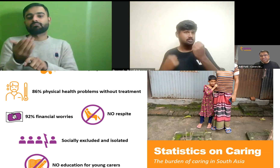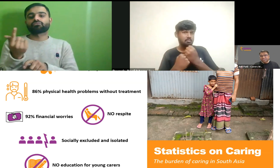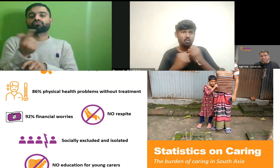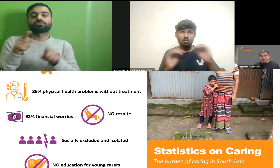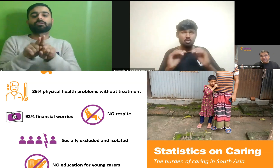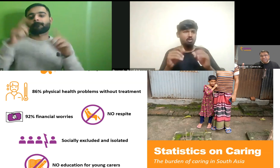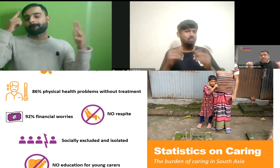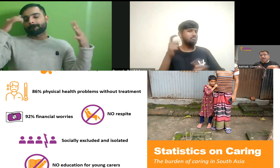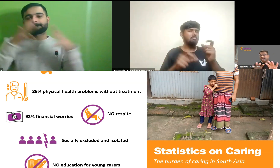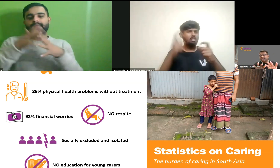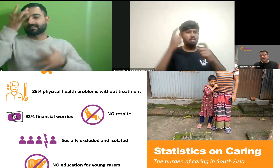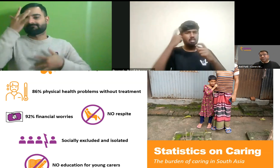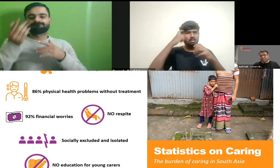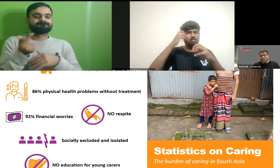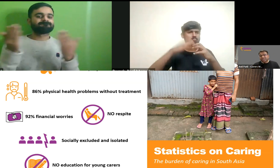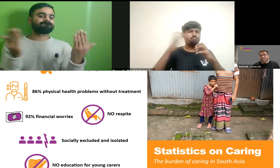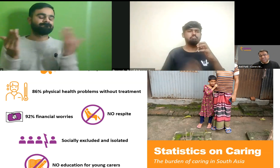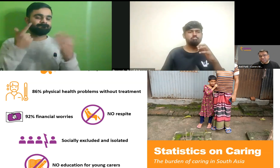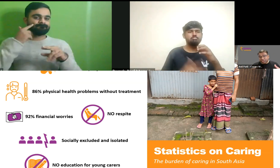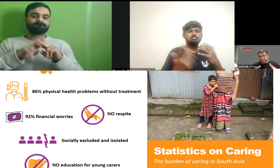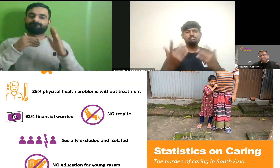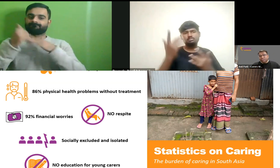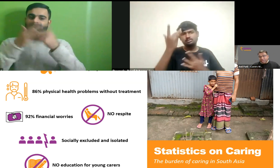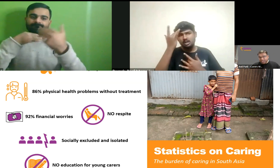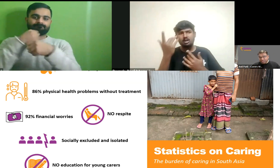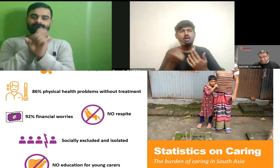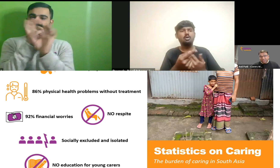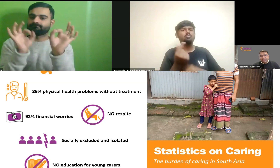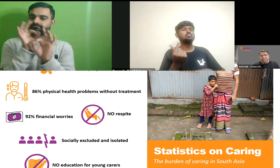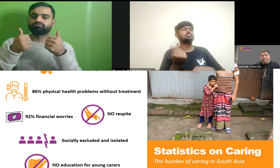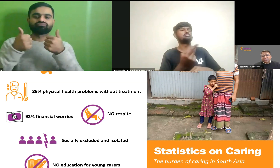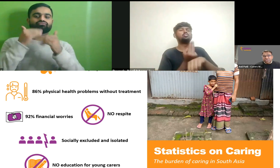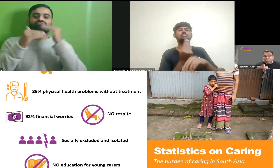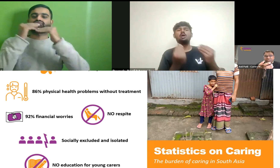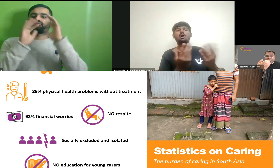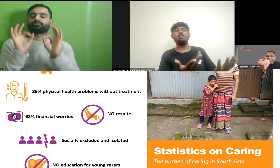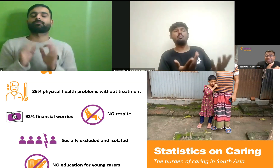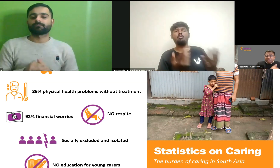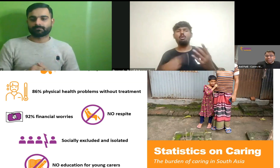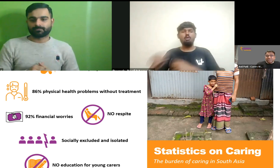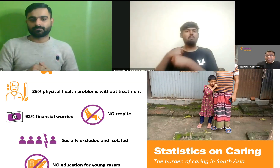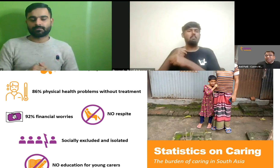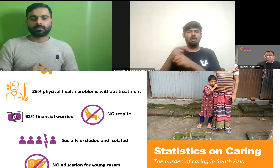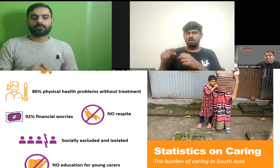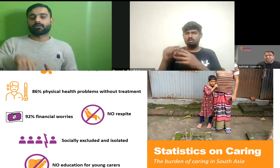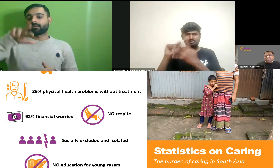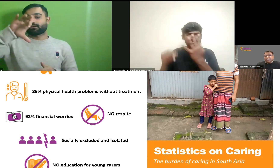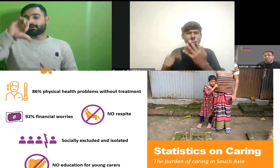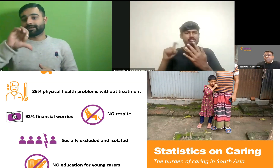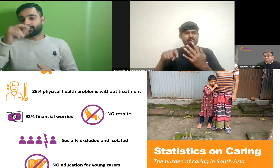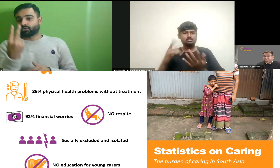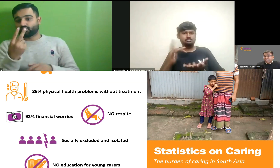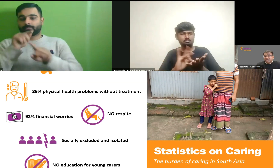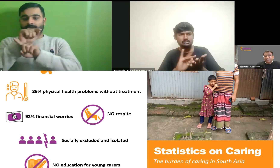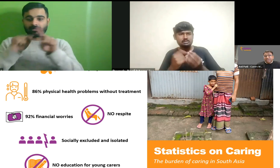of the mental health services. Already the infrastructure is not that well developed. So 92% of carers